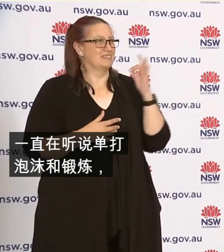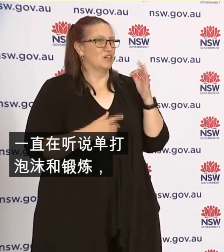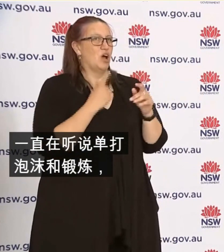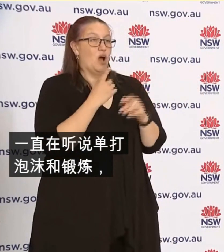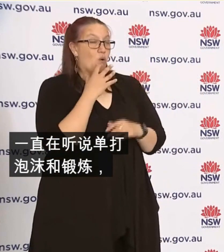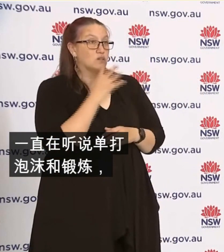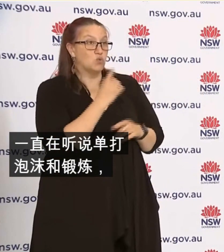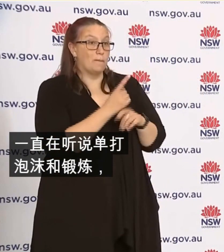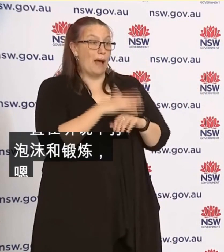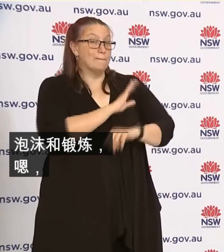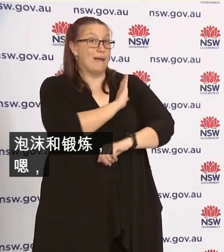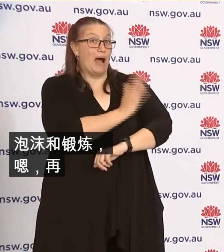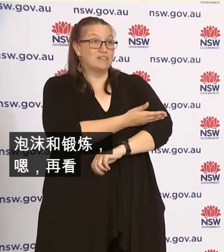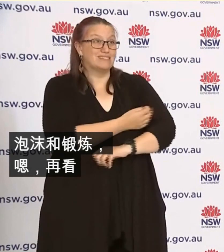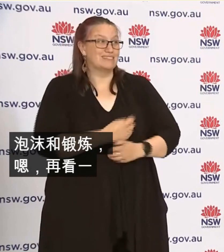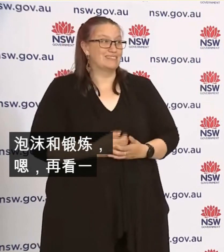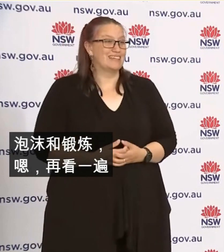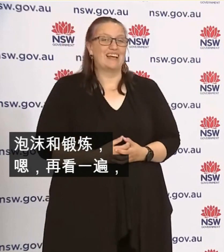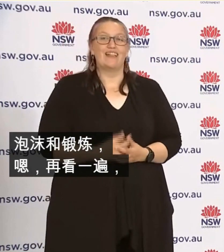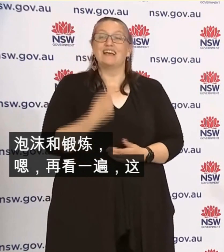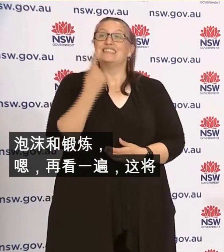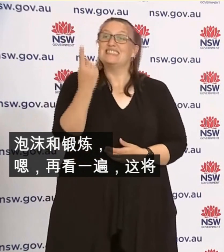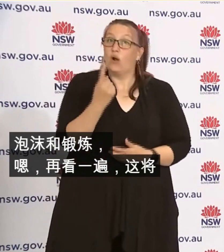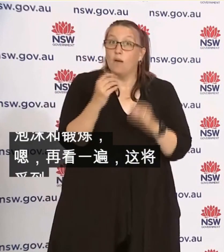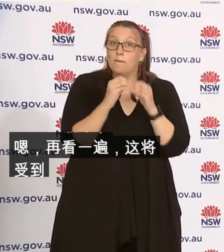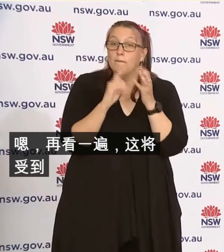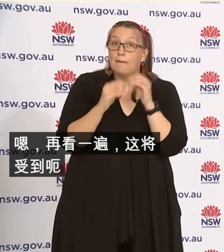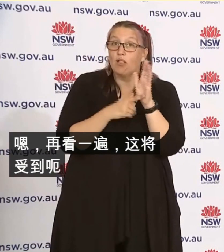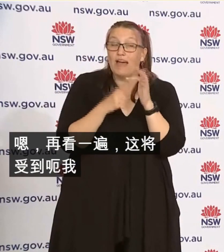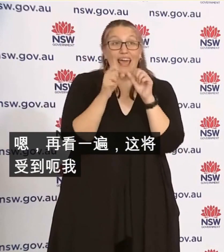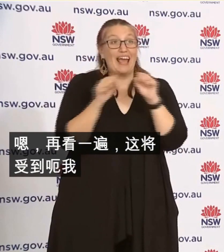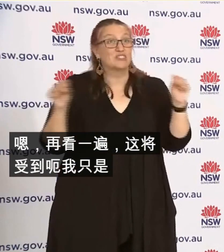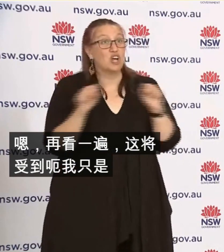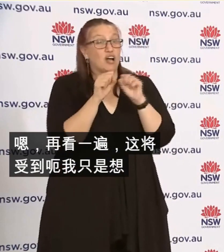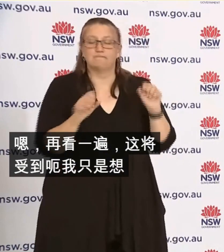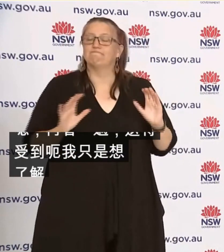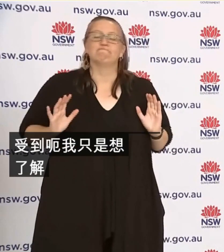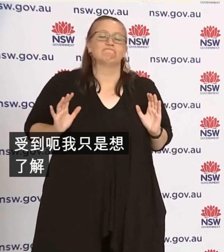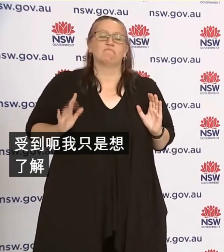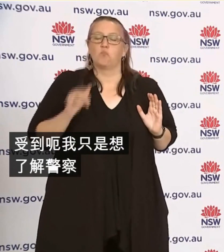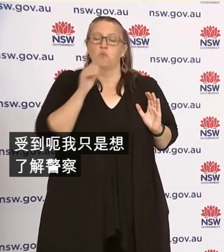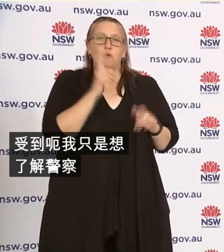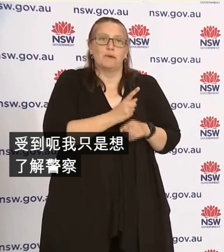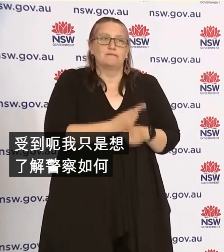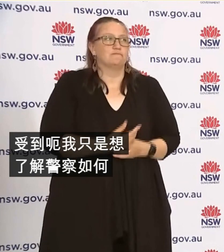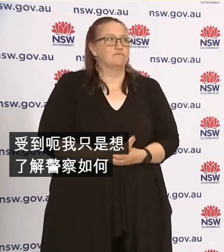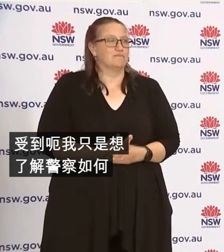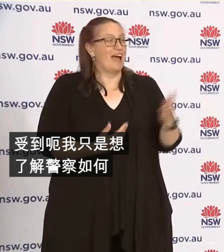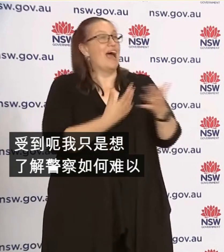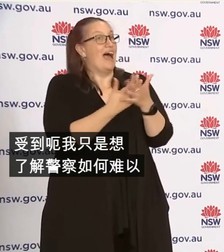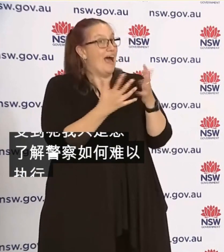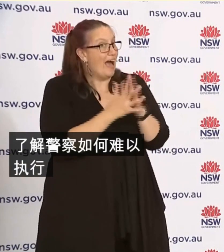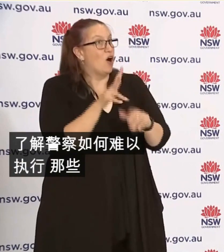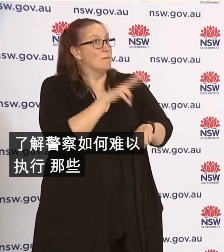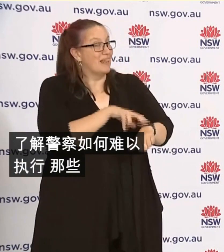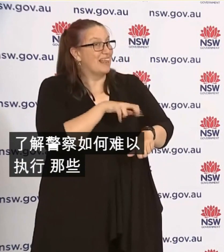and the exercising. But, look, again, that'll be subject to I'm just trying to get a sense of how are police finding it